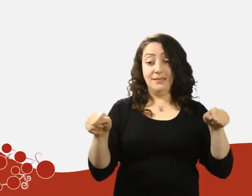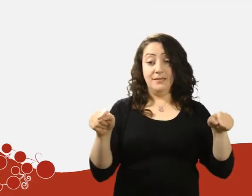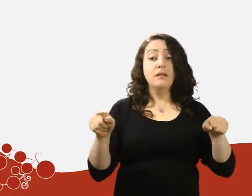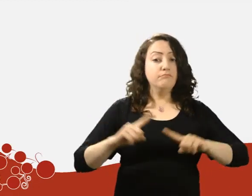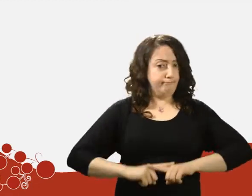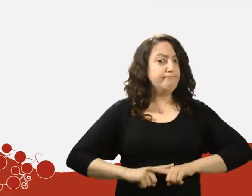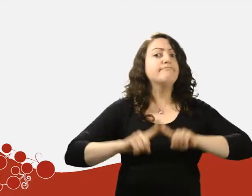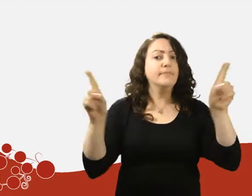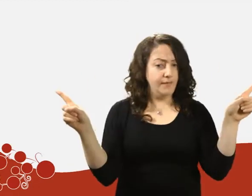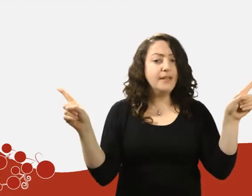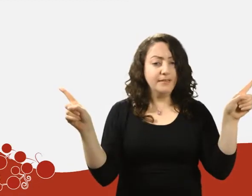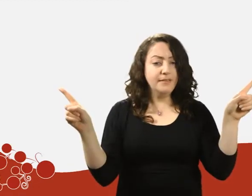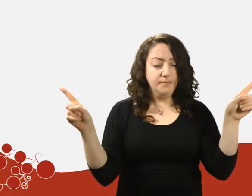ASL is very different from English,